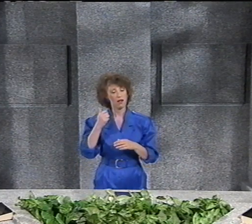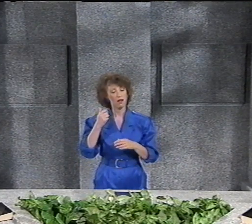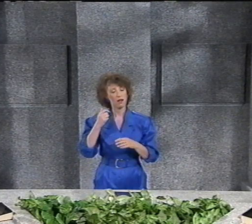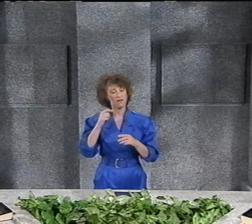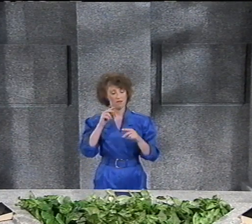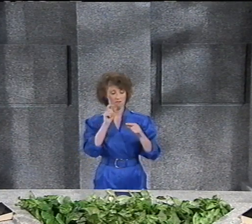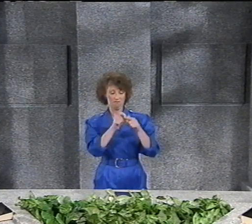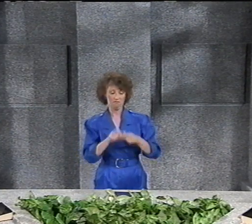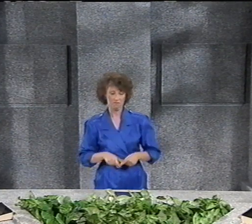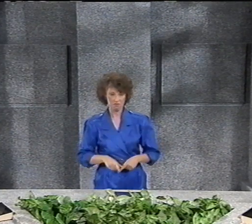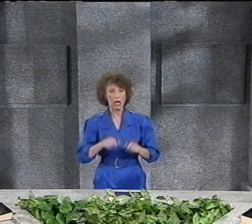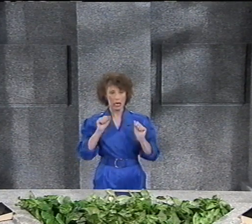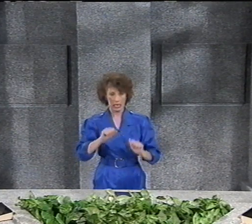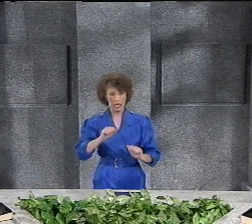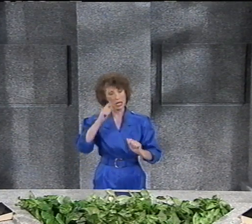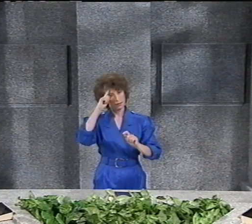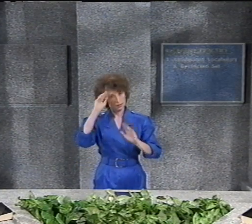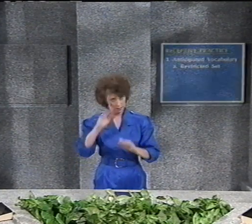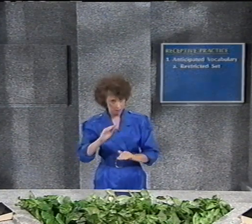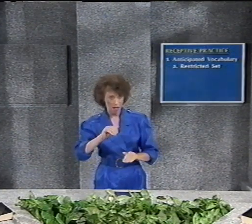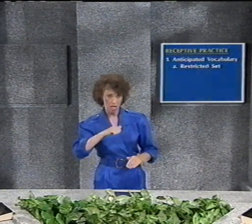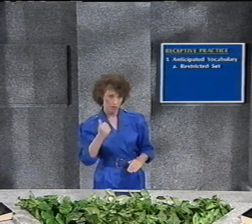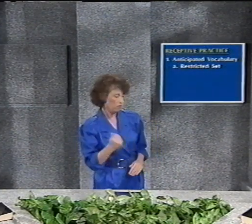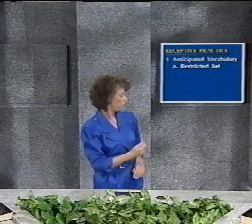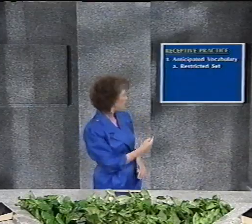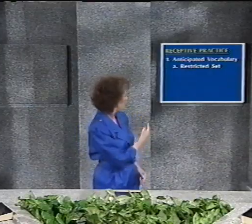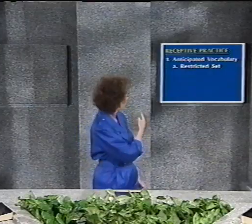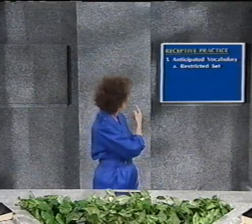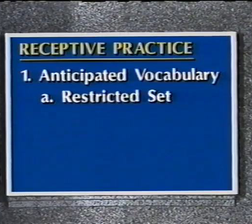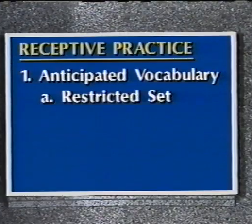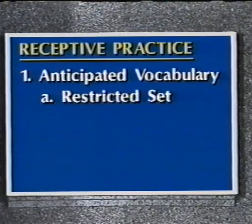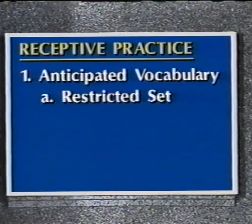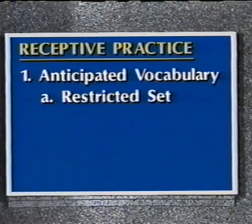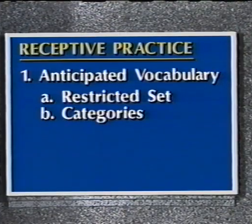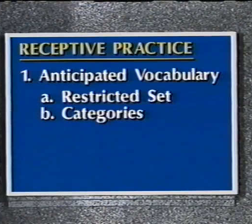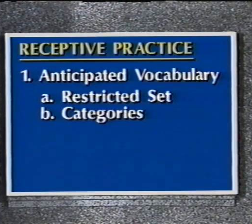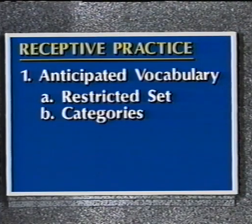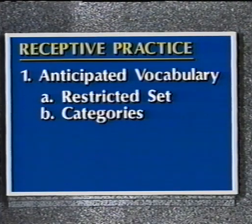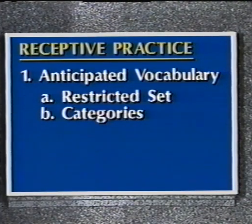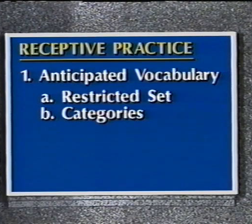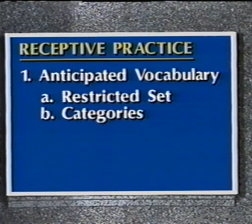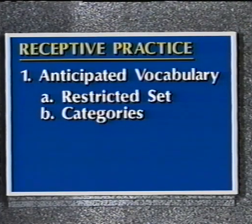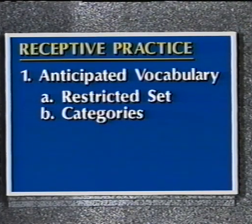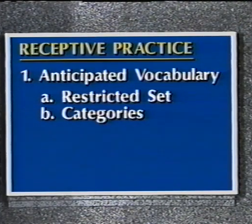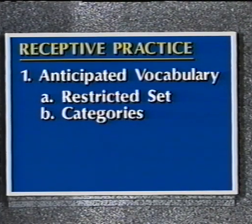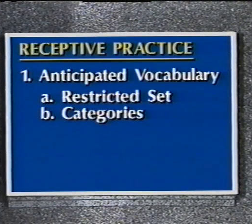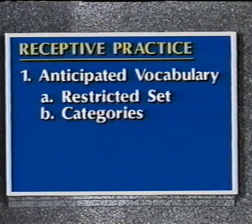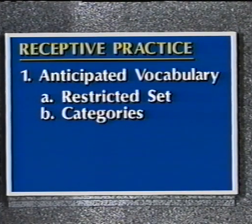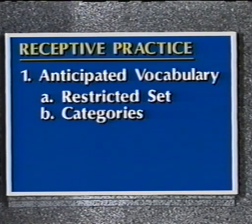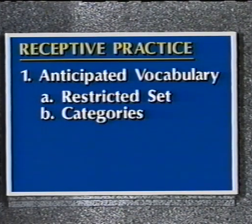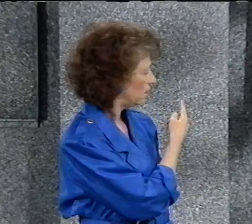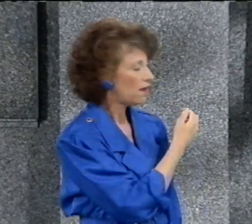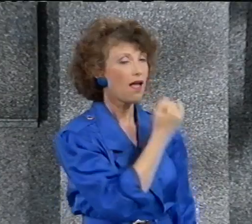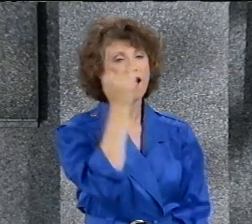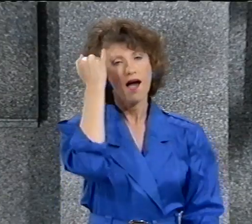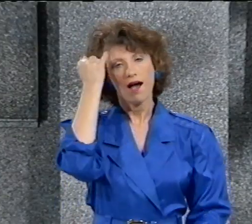Restricted sets are made up of a limited number of choices. If we go to larger categories, we have to work a little